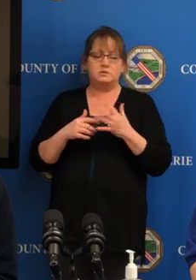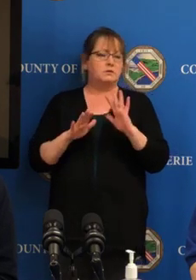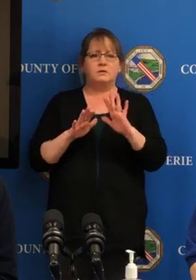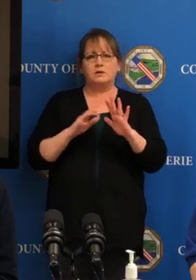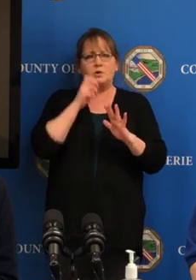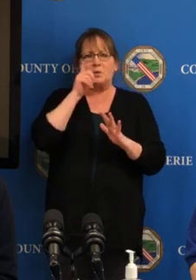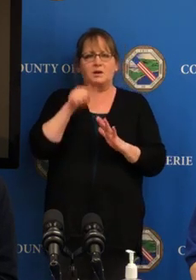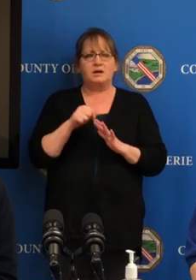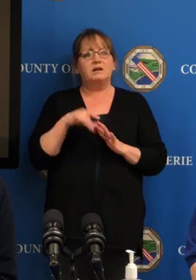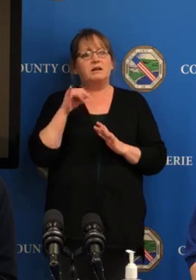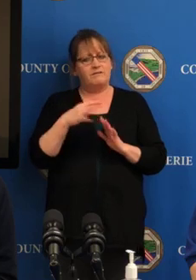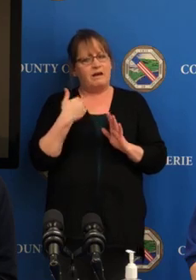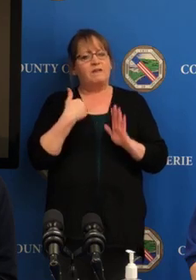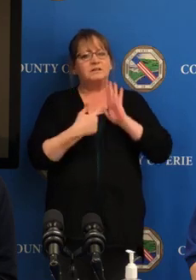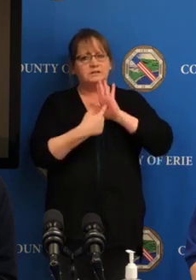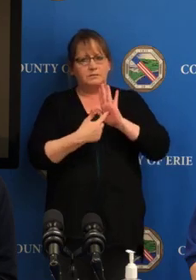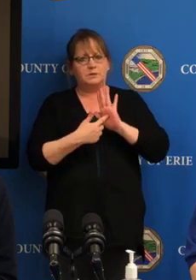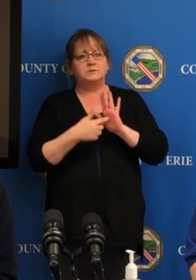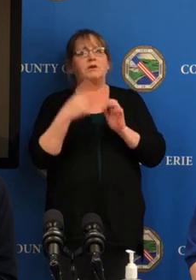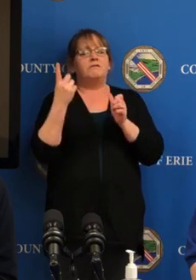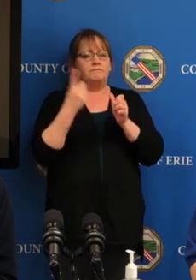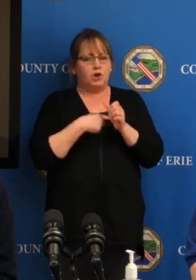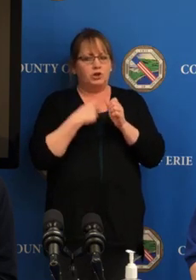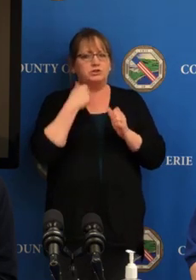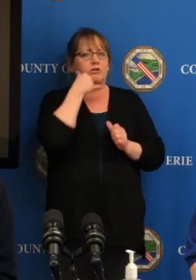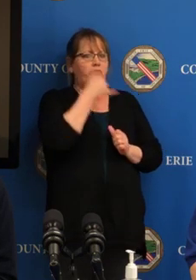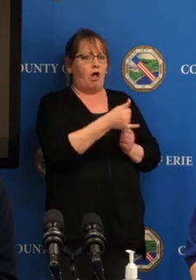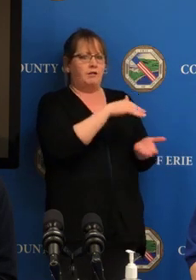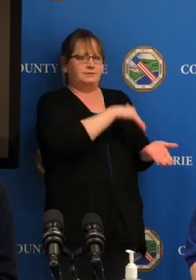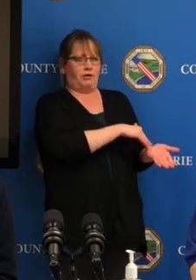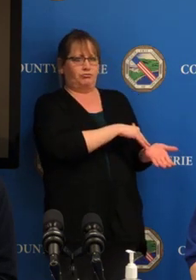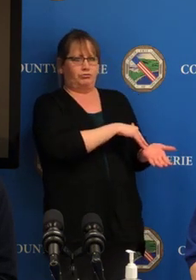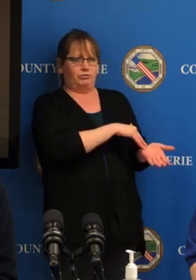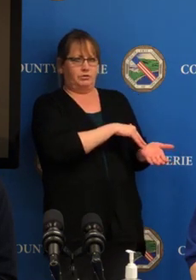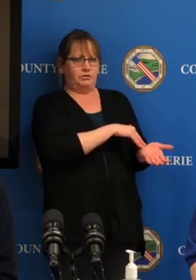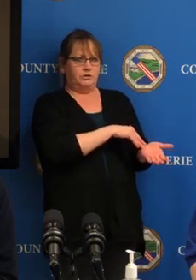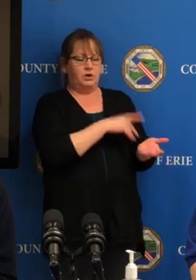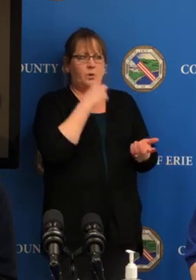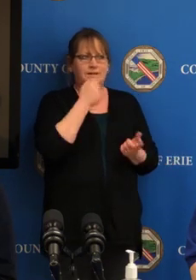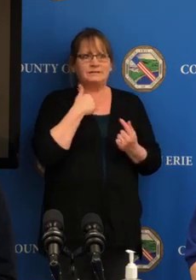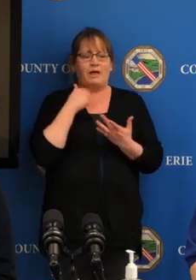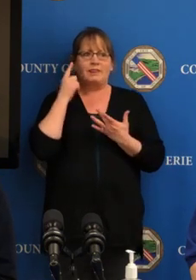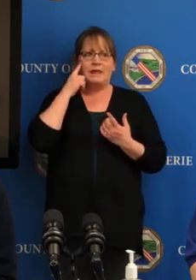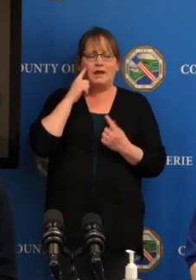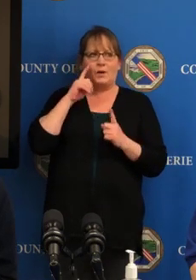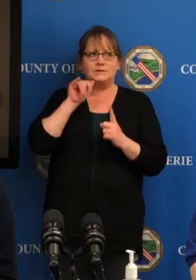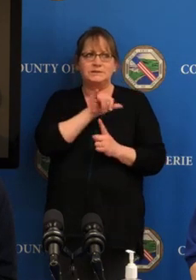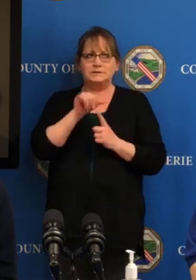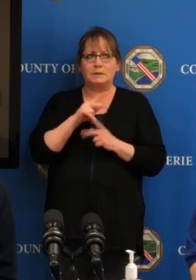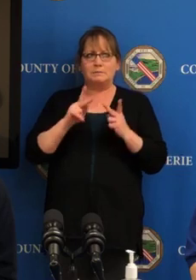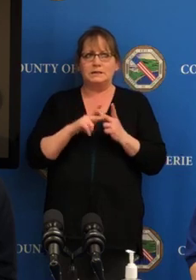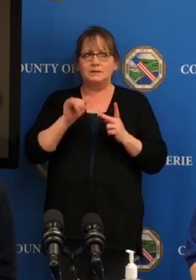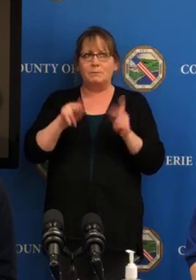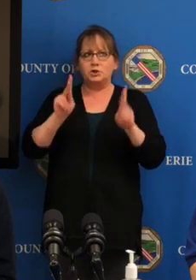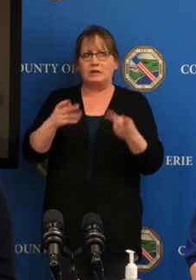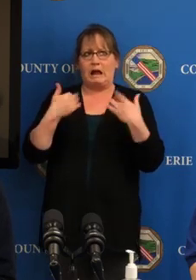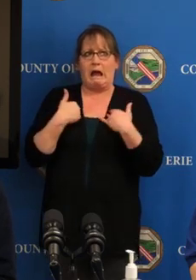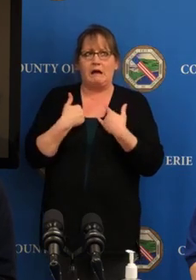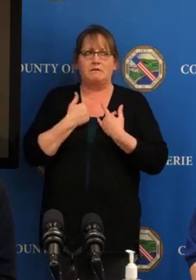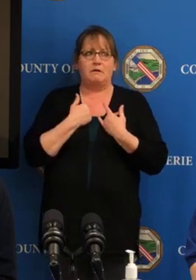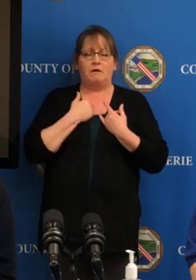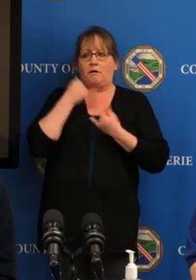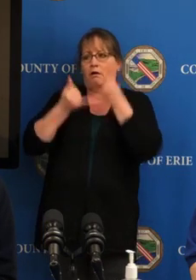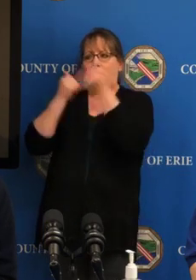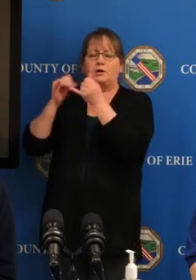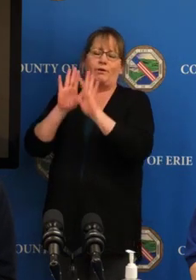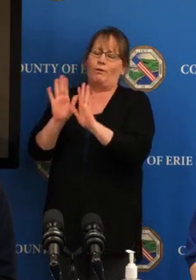should call your doctor first and foremost, but just because you think you were at a location where somebody was that we may announced earlier, you